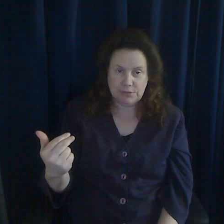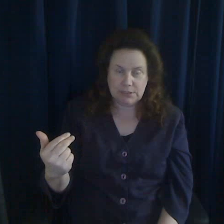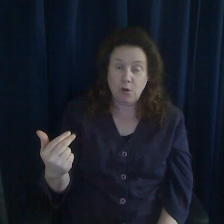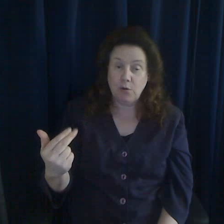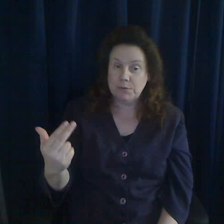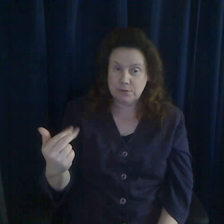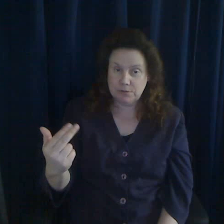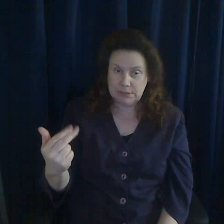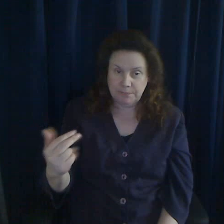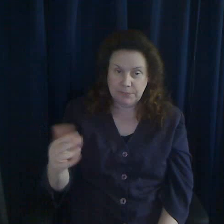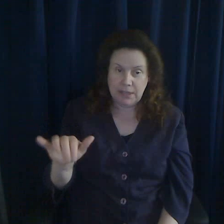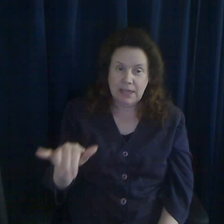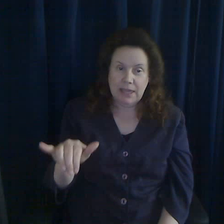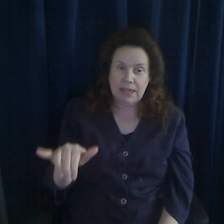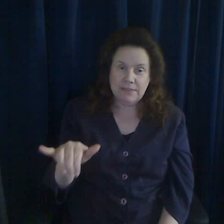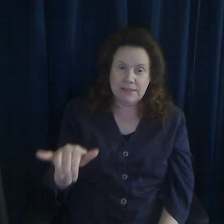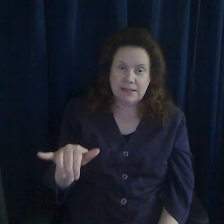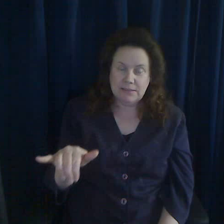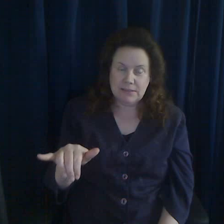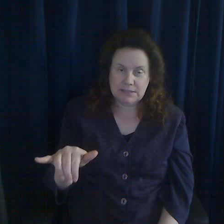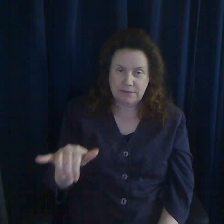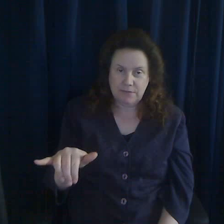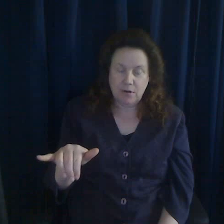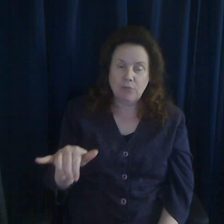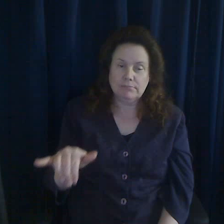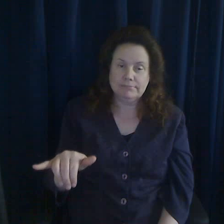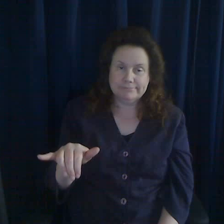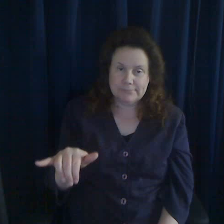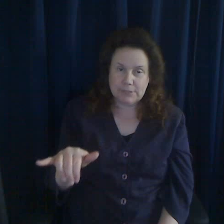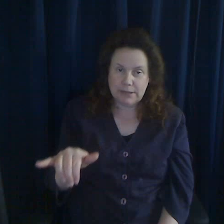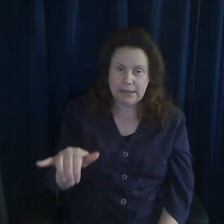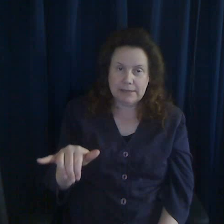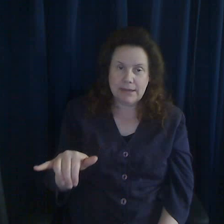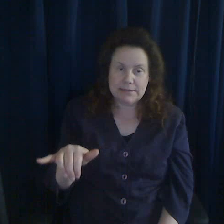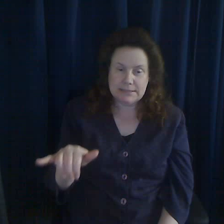13. Oh, it was 13. And then I did the sign for, oh, okay, I see.